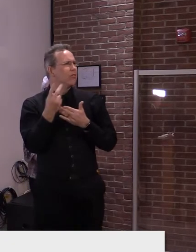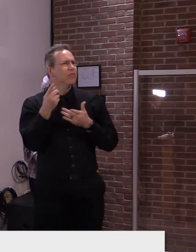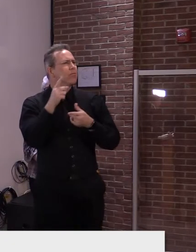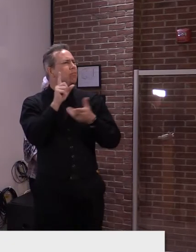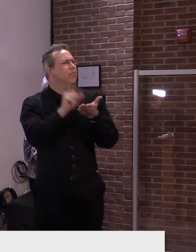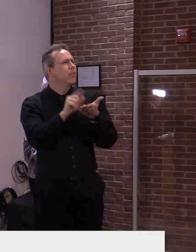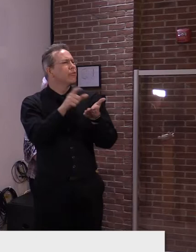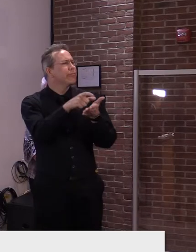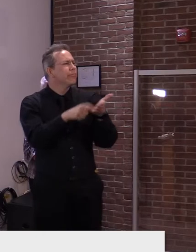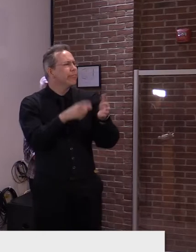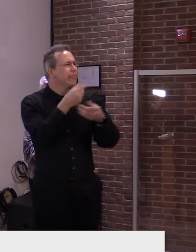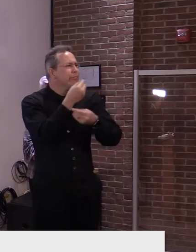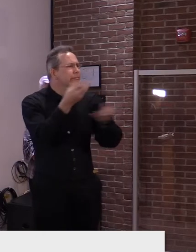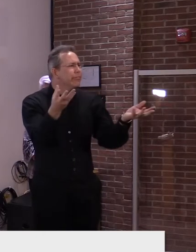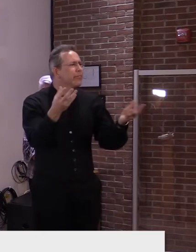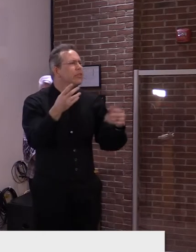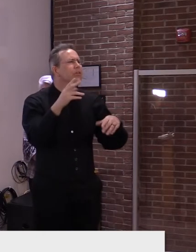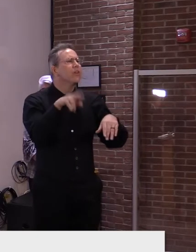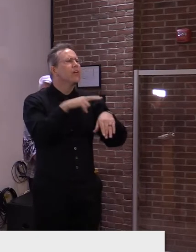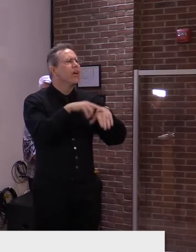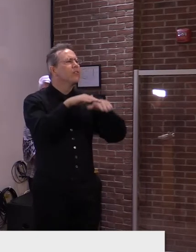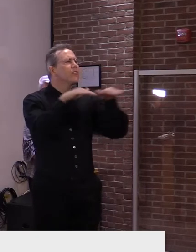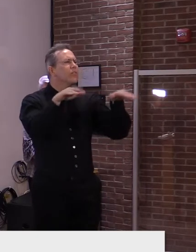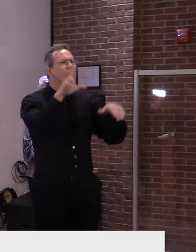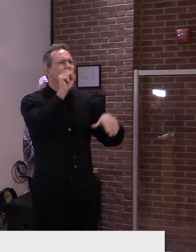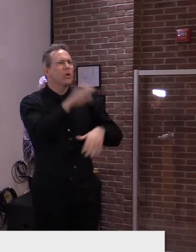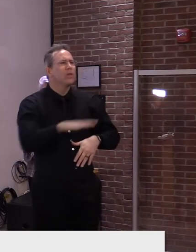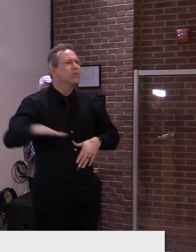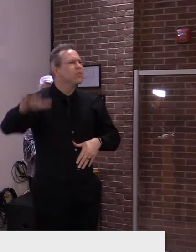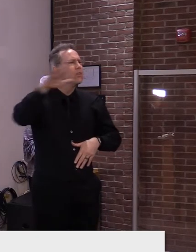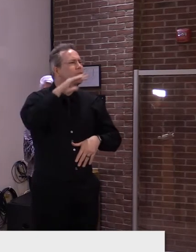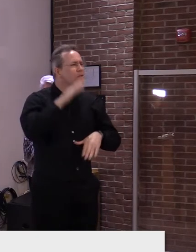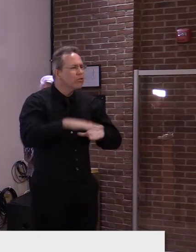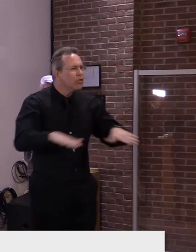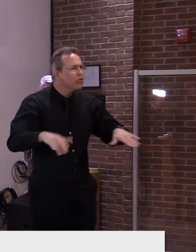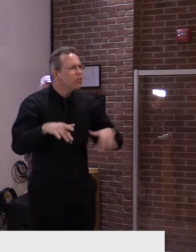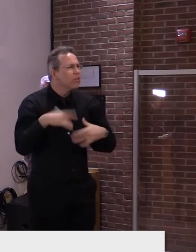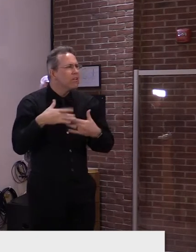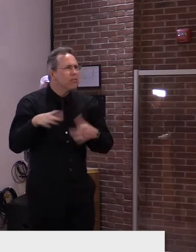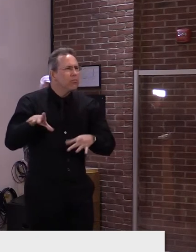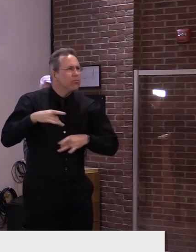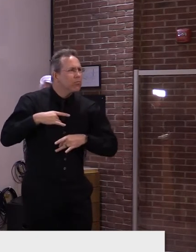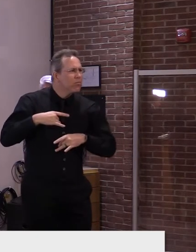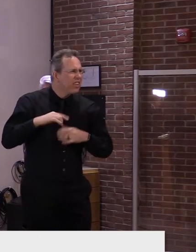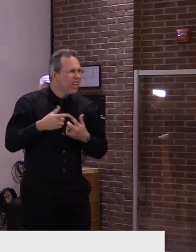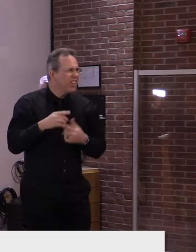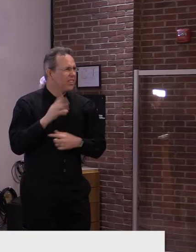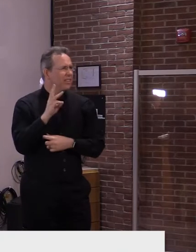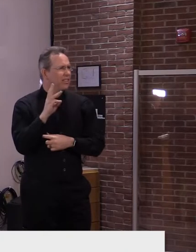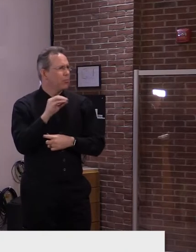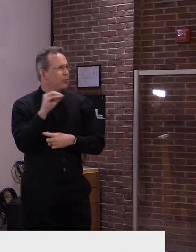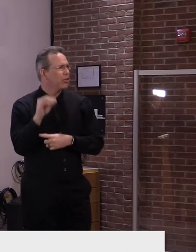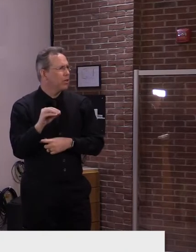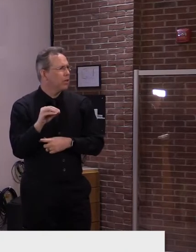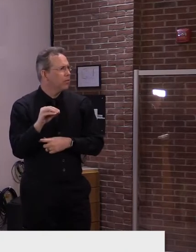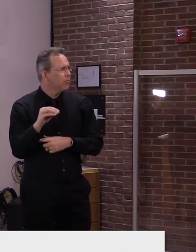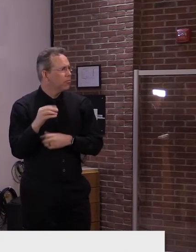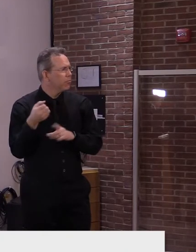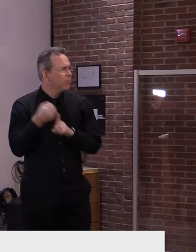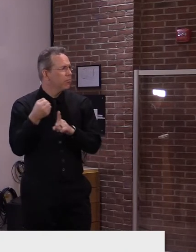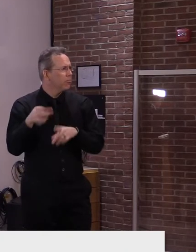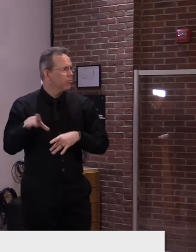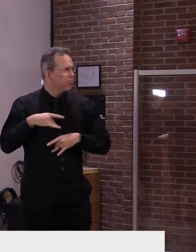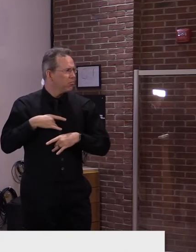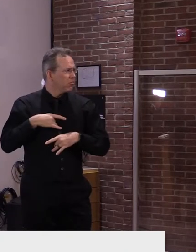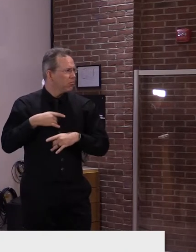6%. The presentation showed Vermont's average was listed as 13%, I believe. I'm wondering why Vermont is more